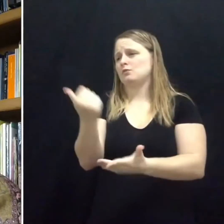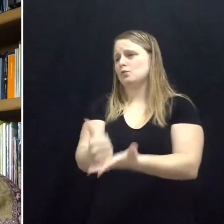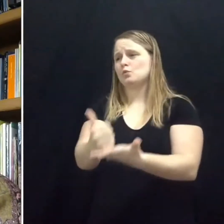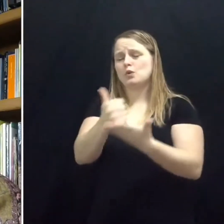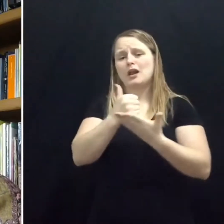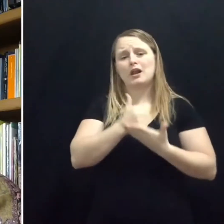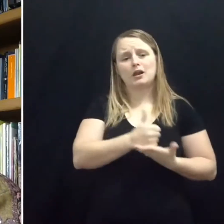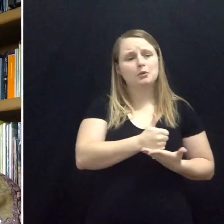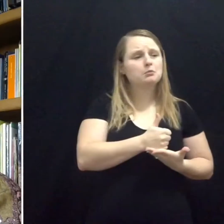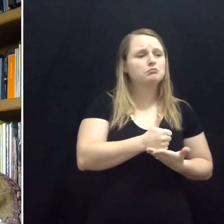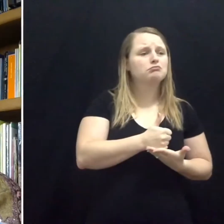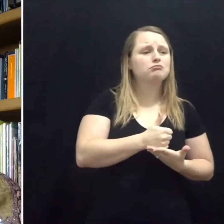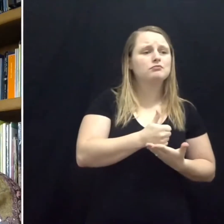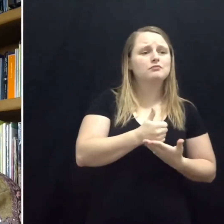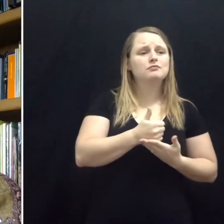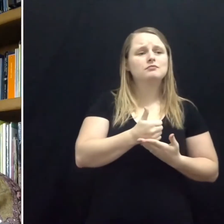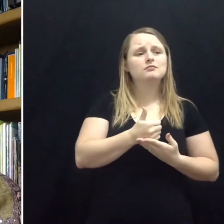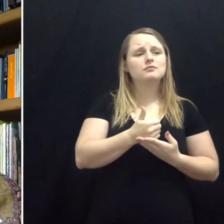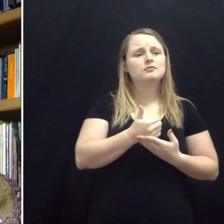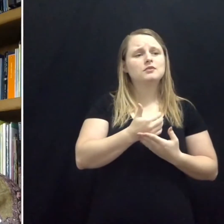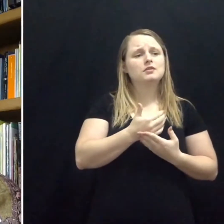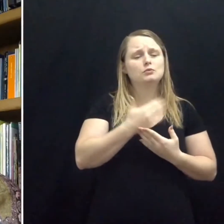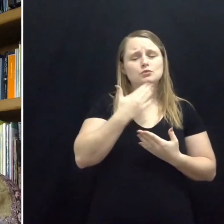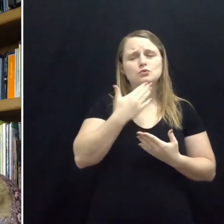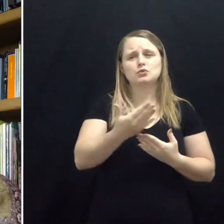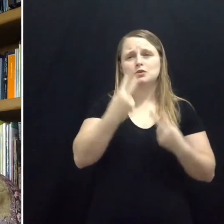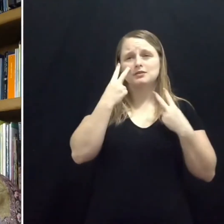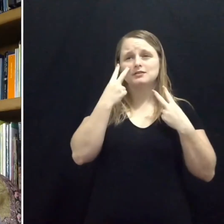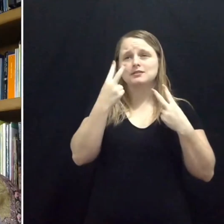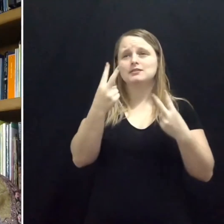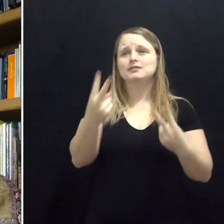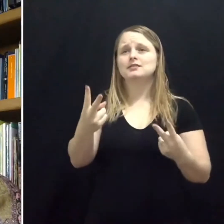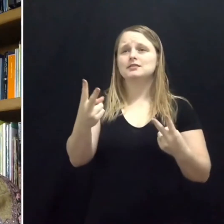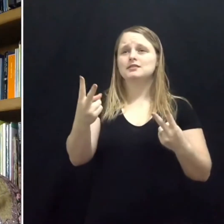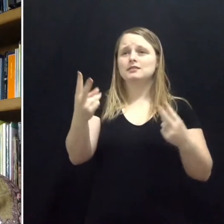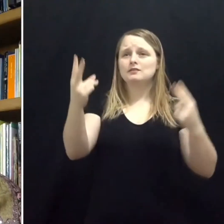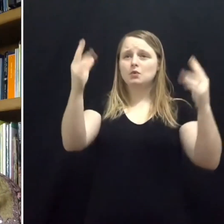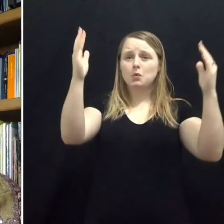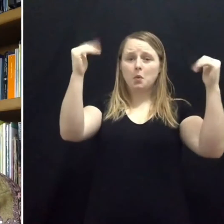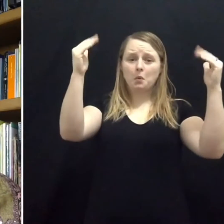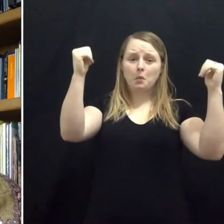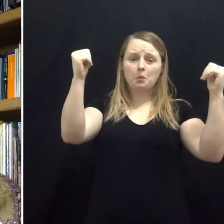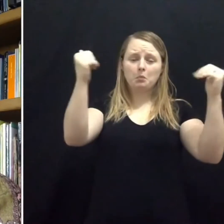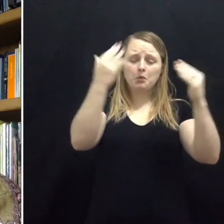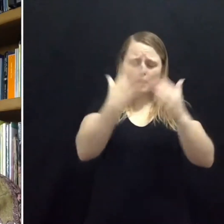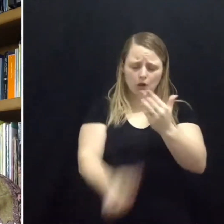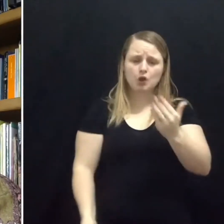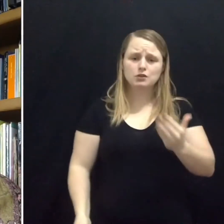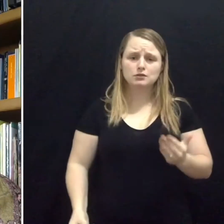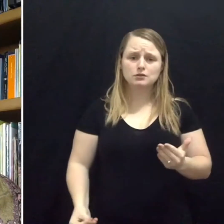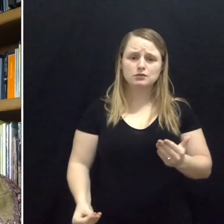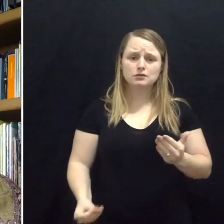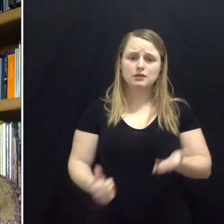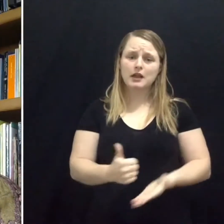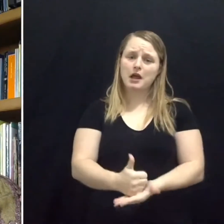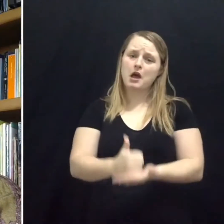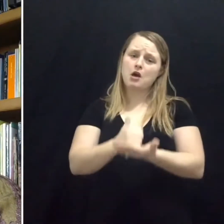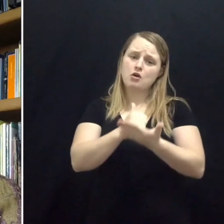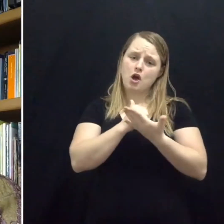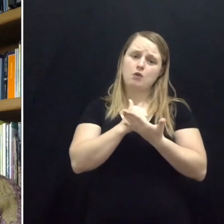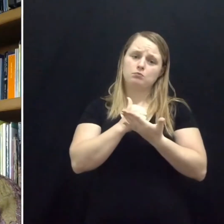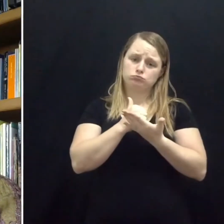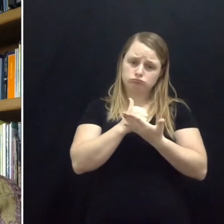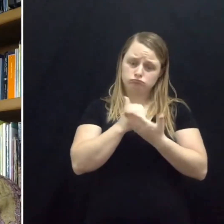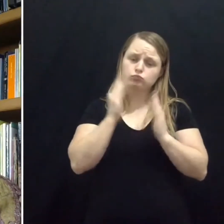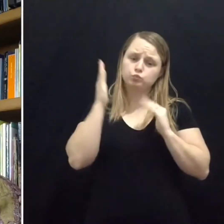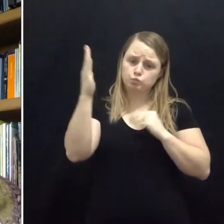him through. He was glad to know that if he ever lost hope, they'd lend him a hand or